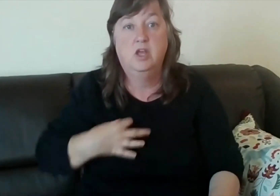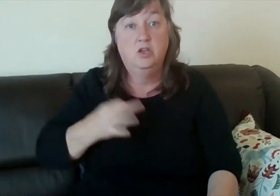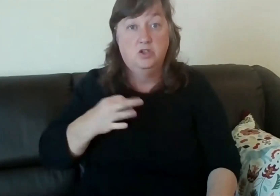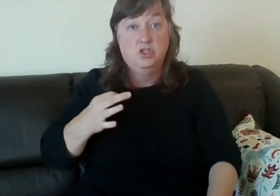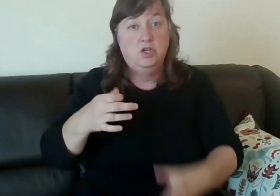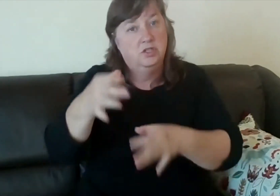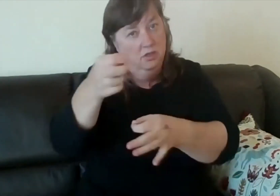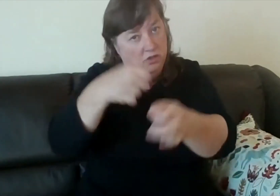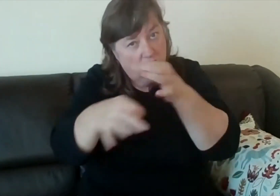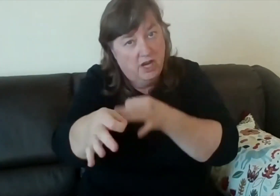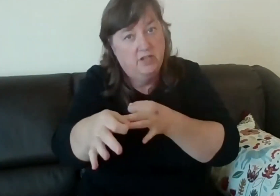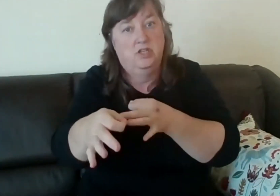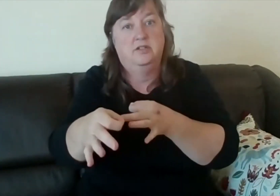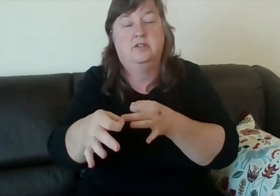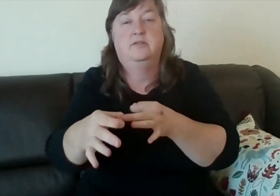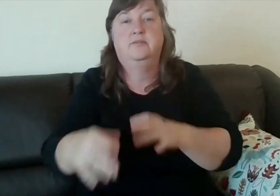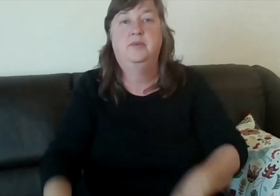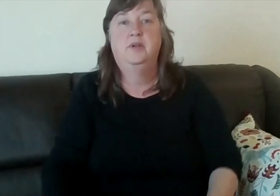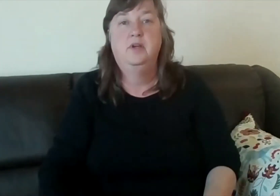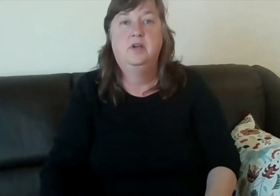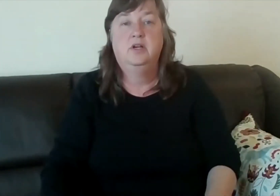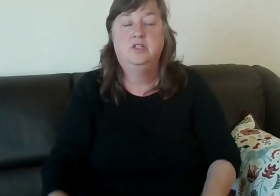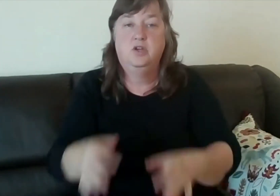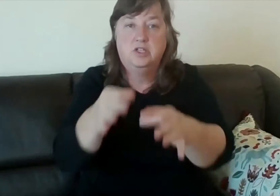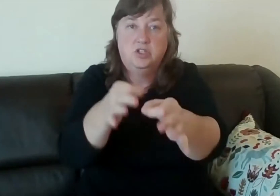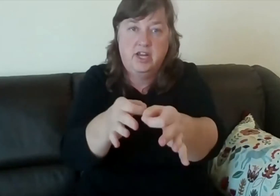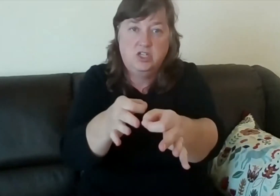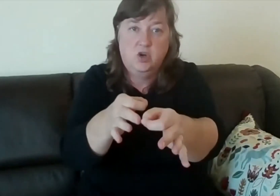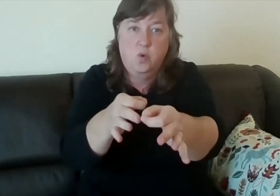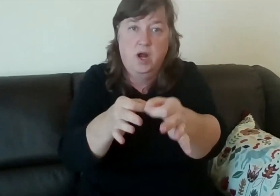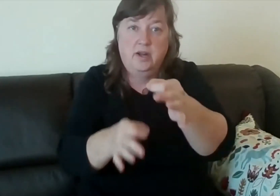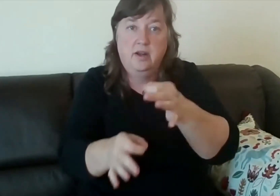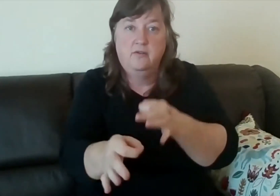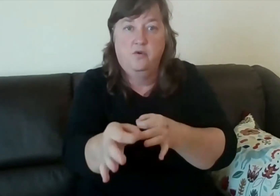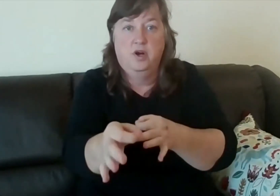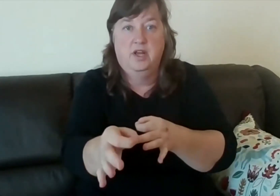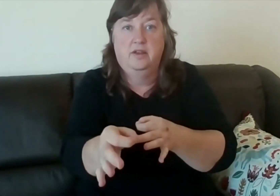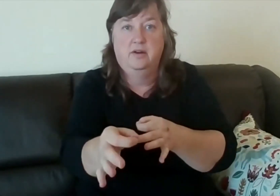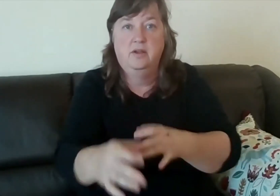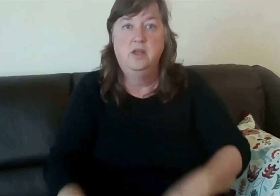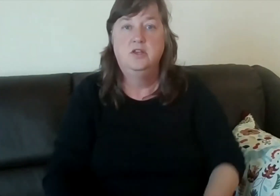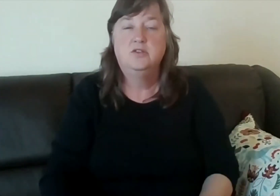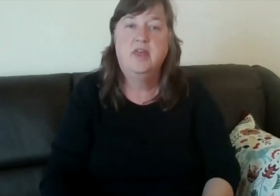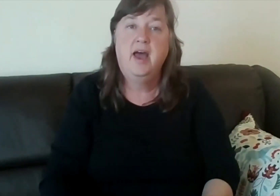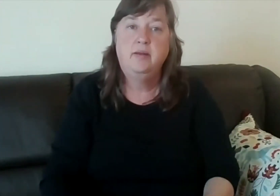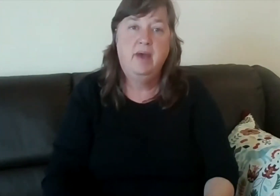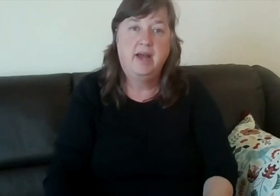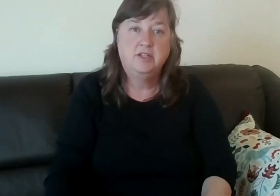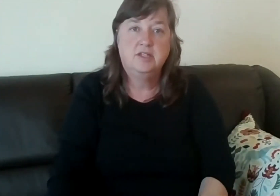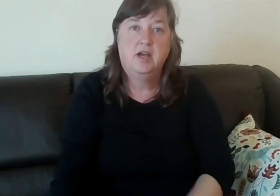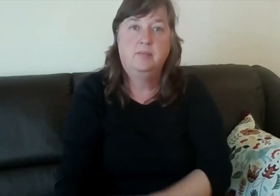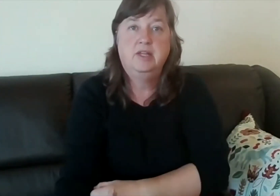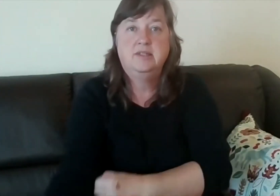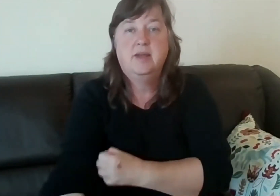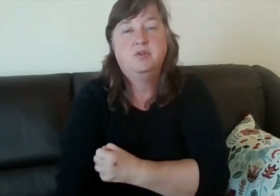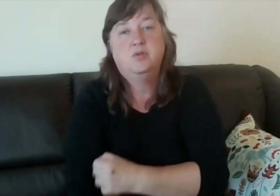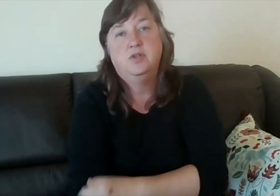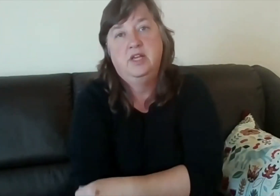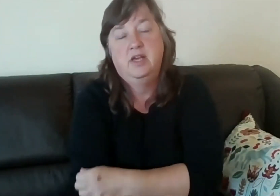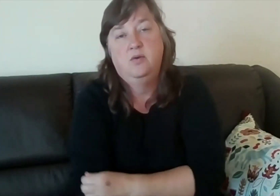Your shirt, change it, because you're exchanging one for another. So that matches up conceptually